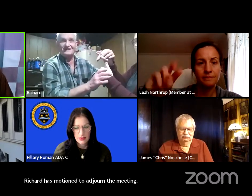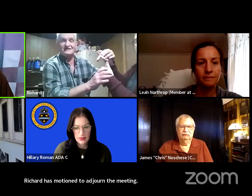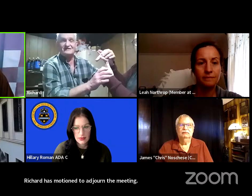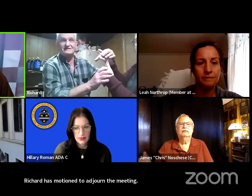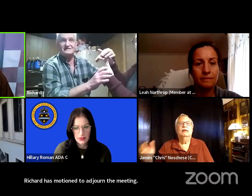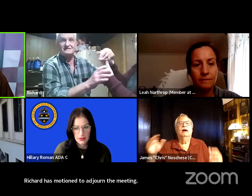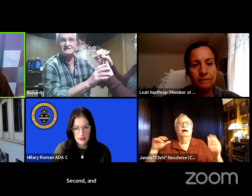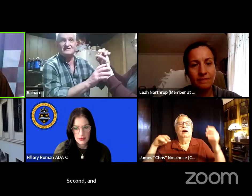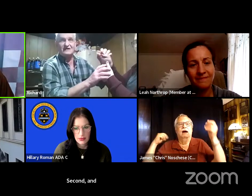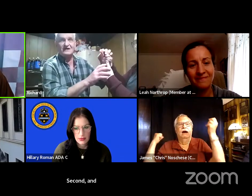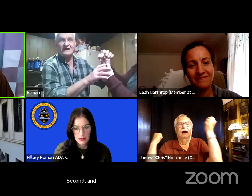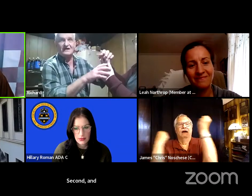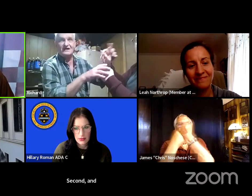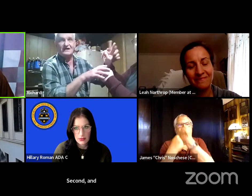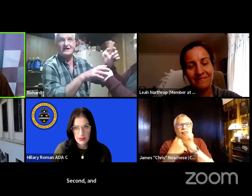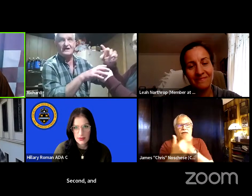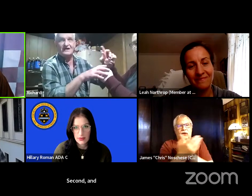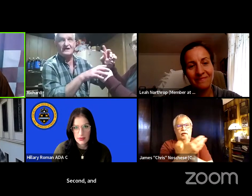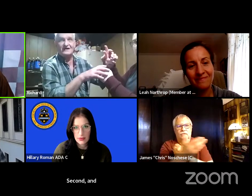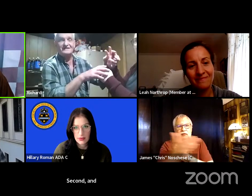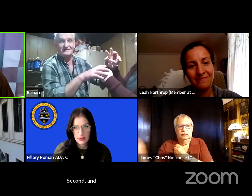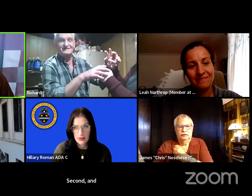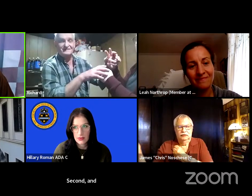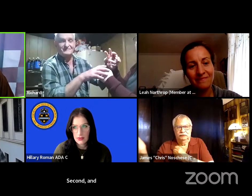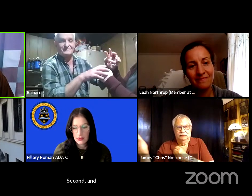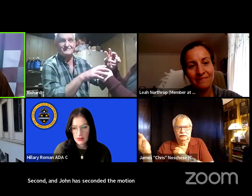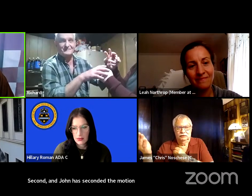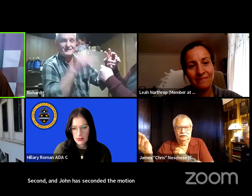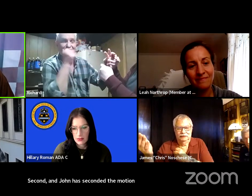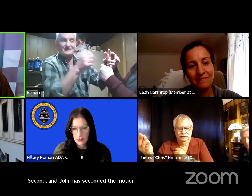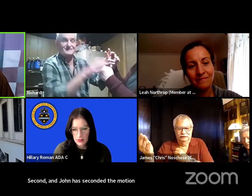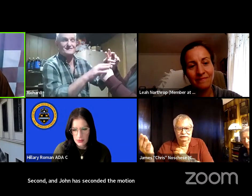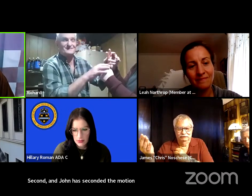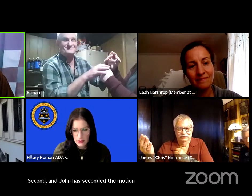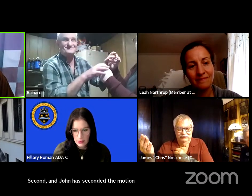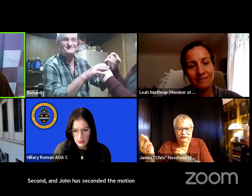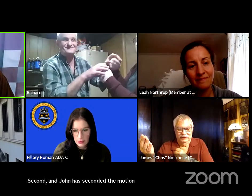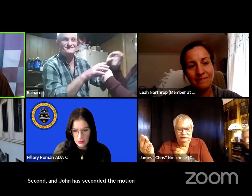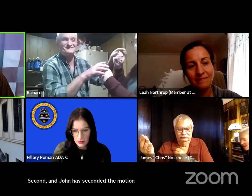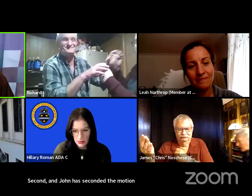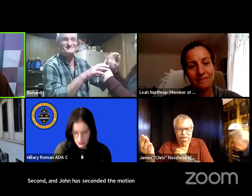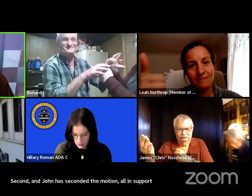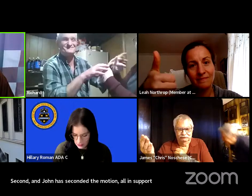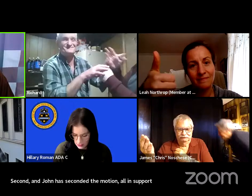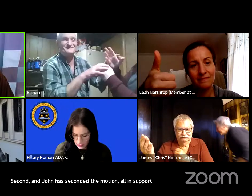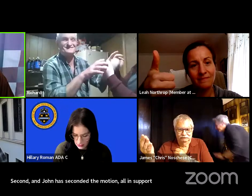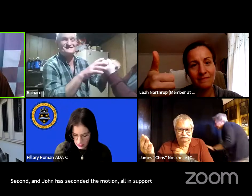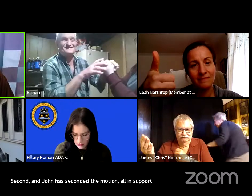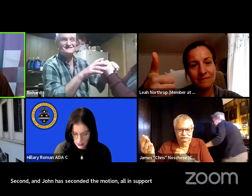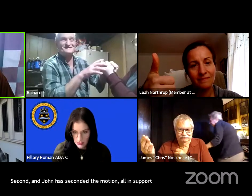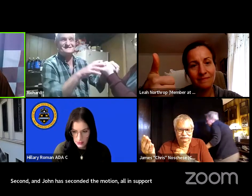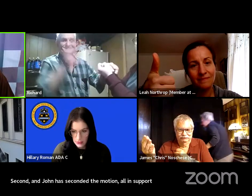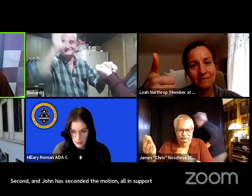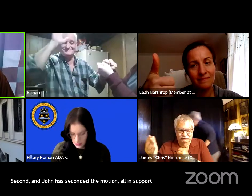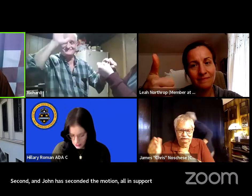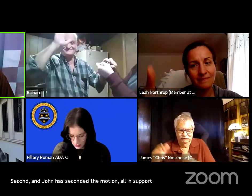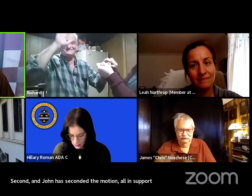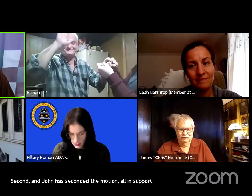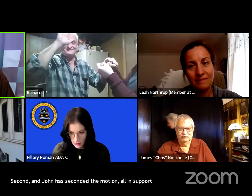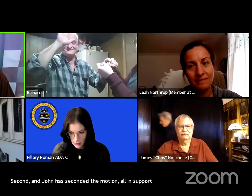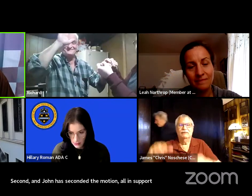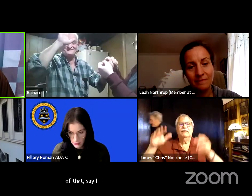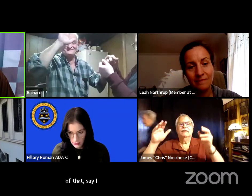John has seconded the motion. All in support of that, say aye. Aye.